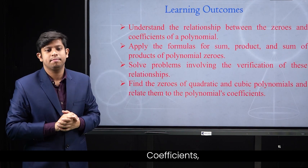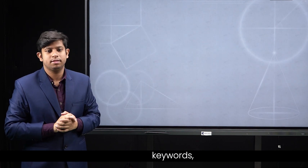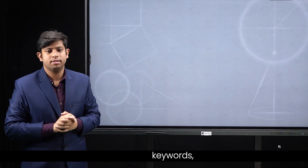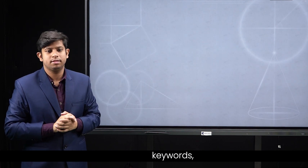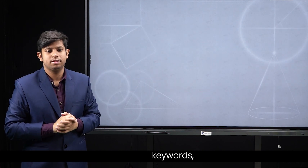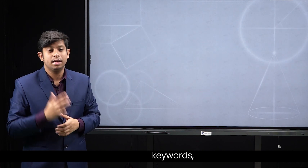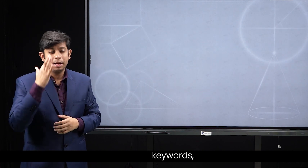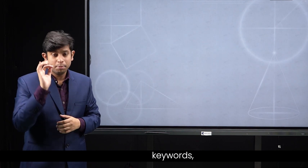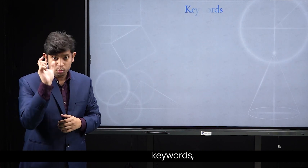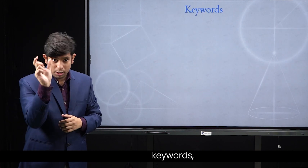Keywords: